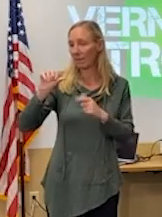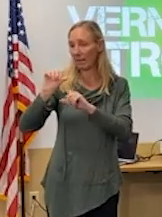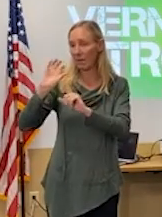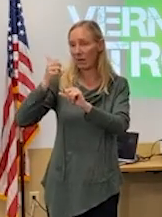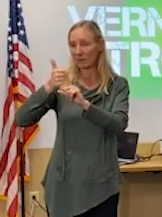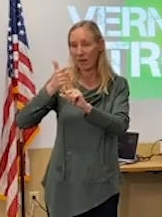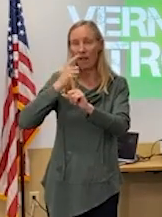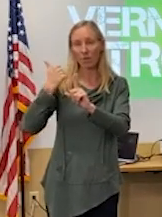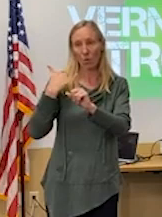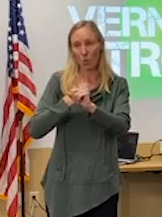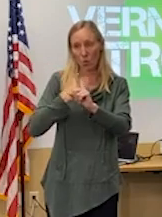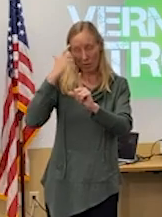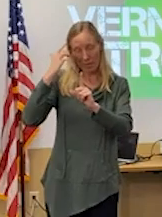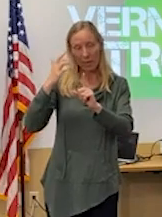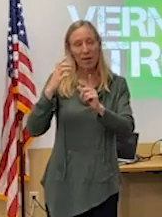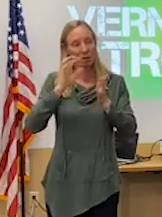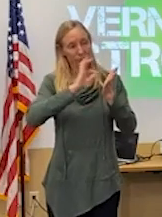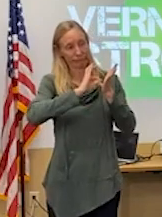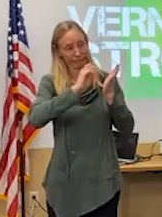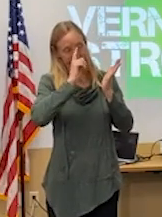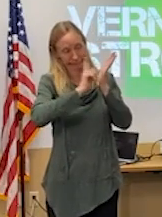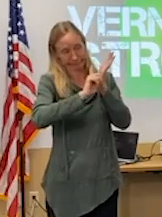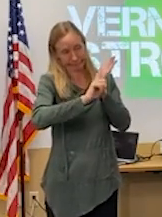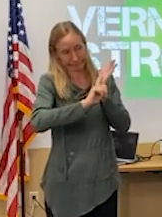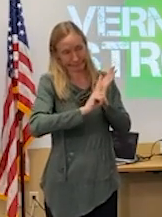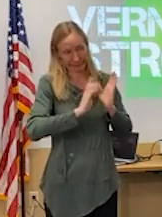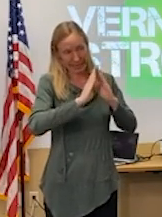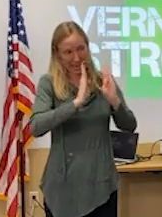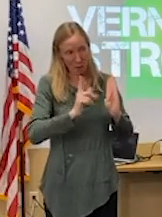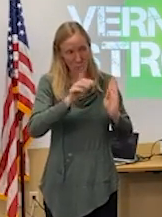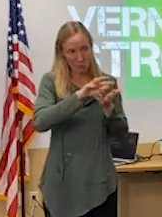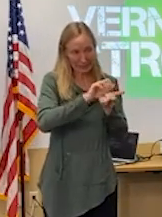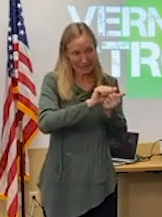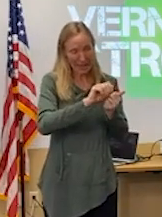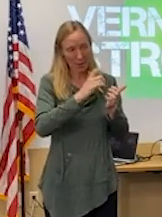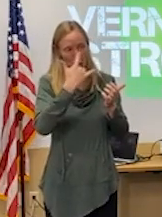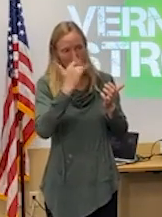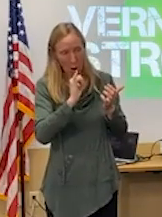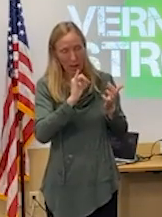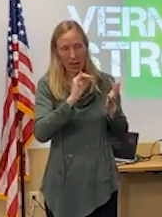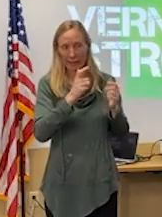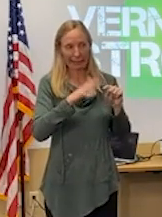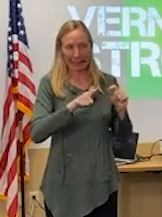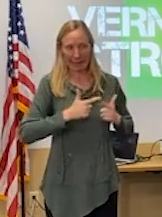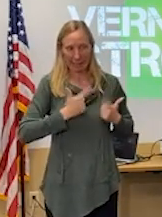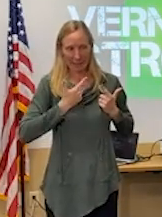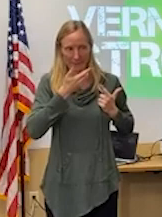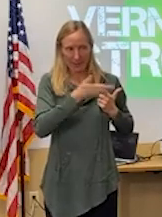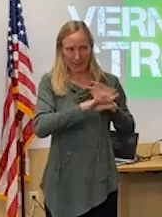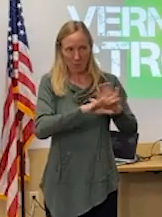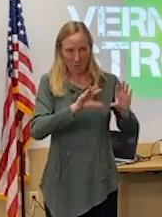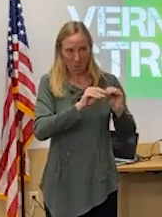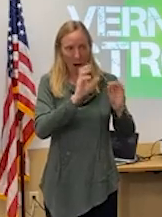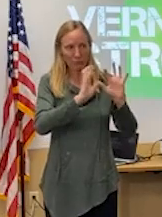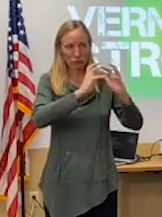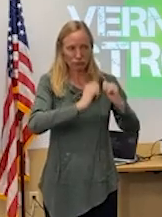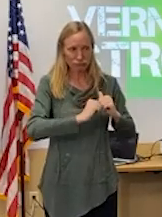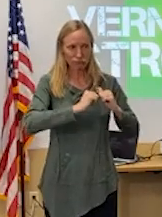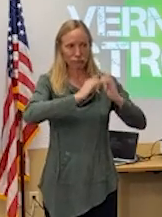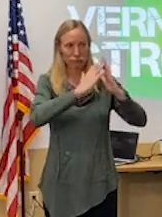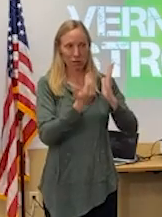with the information we have from the inspections, will reach out to the individuals and ask them if they